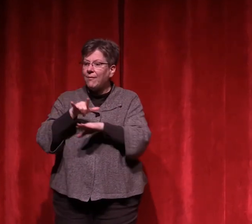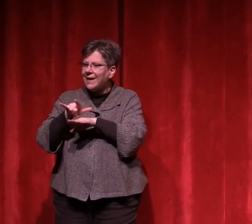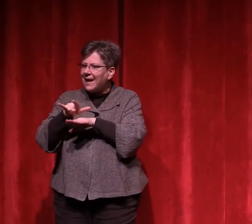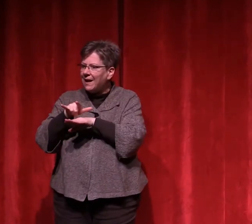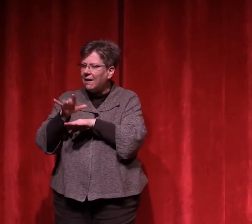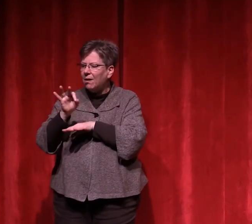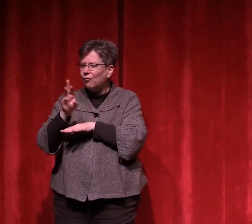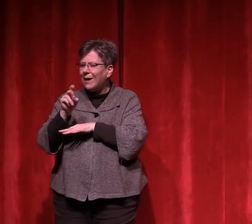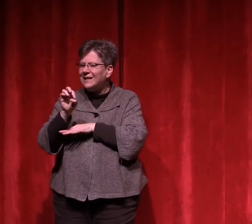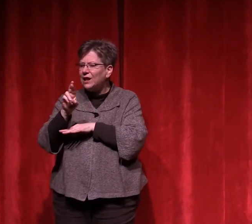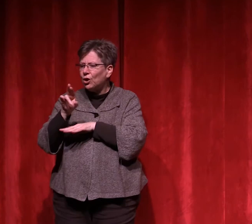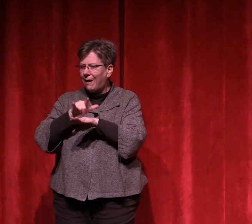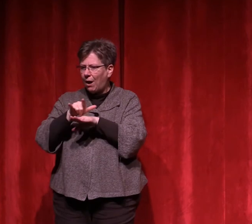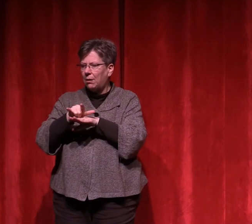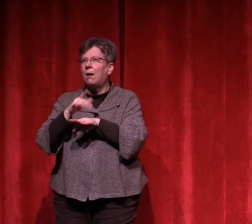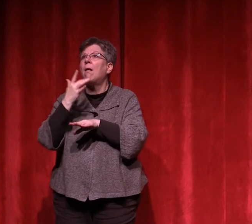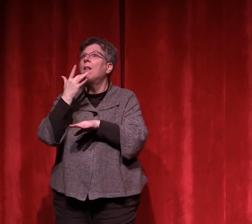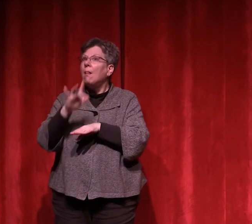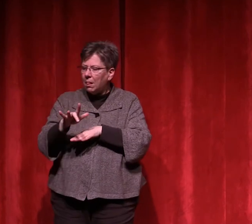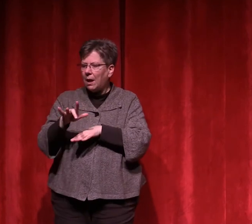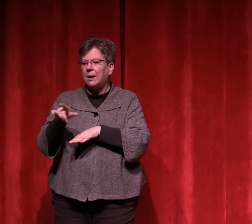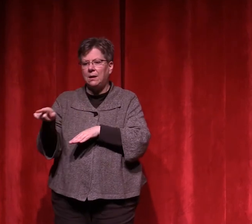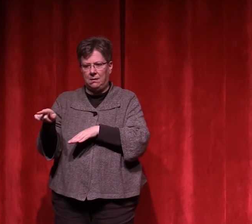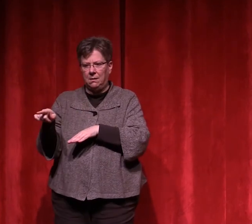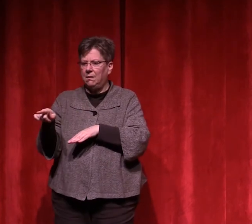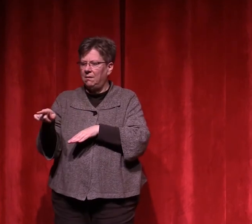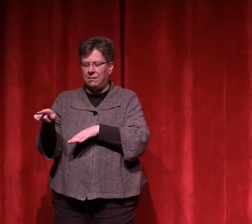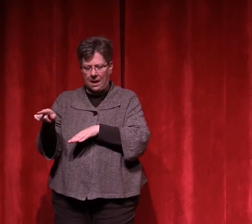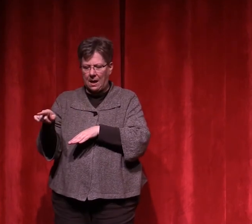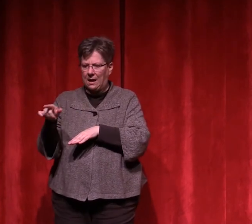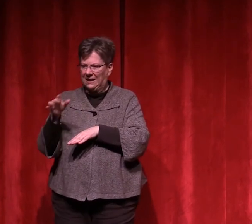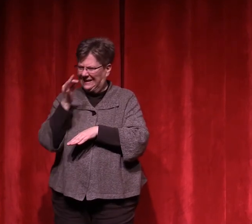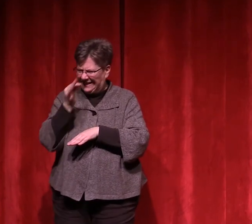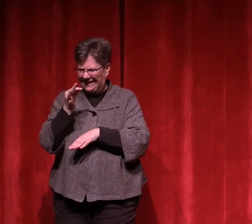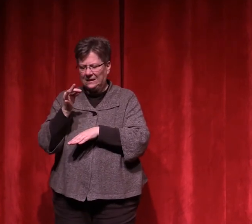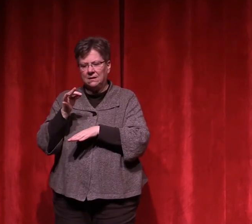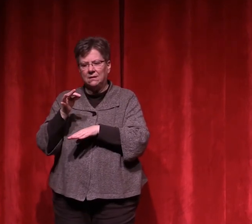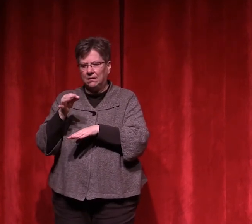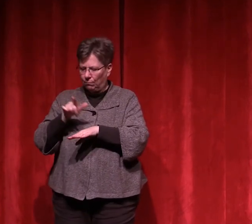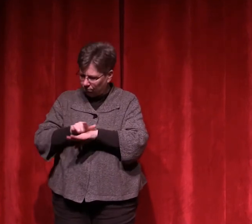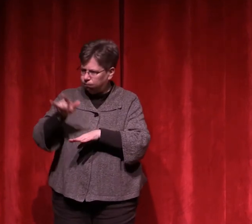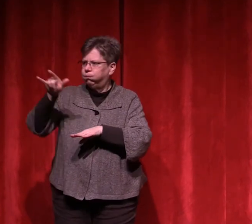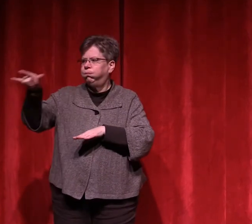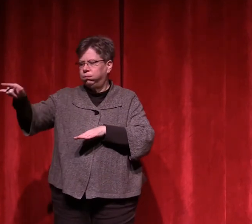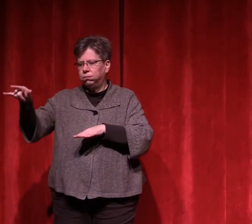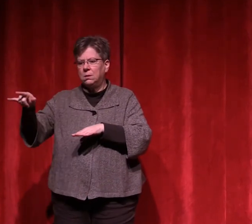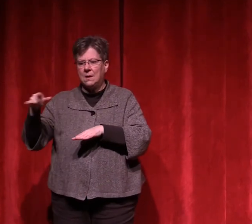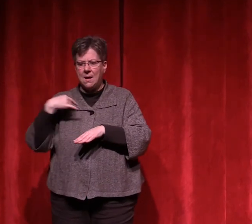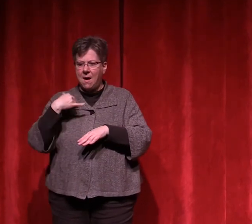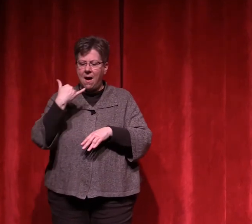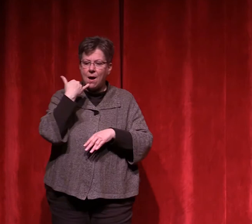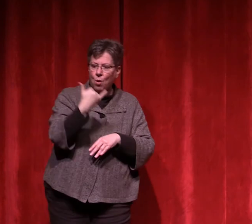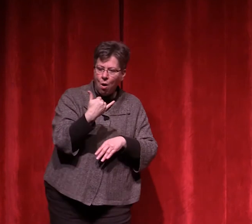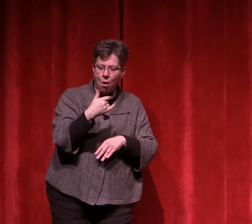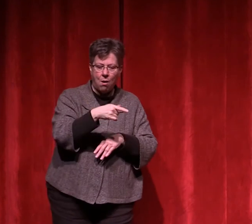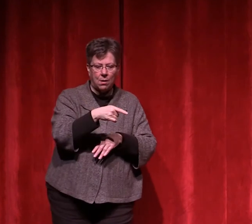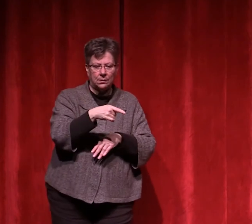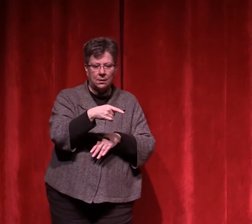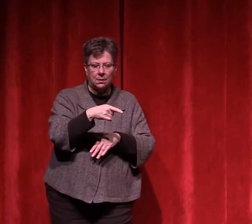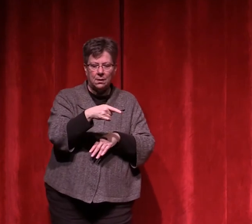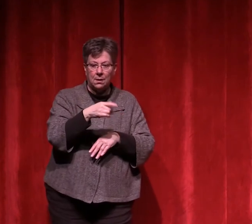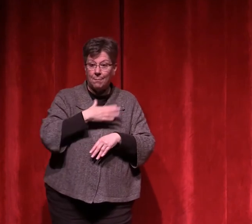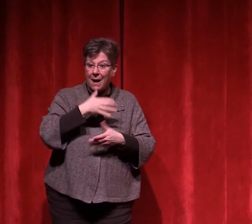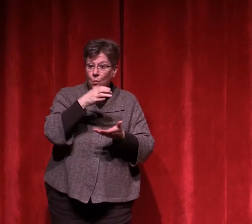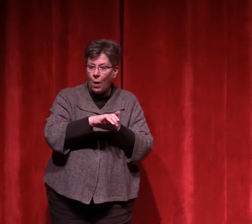Airlines, and as luck would have it, they had a flight leaving immediately. I picked the phone up to call my wife, and all the power in central buildings went